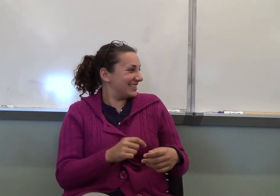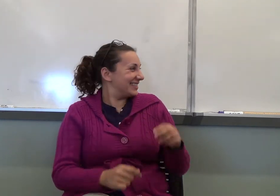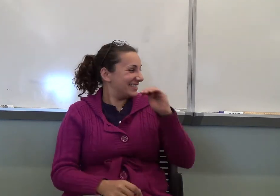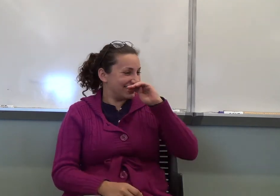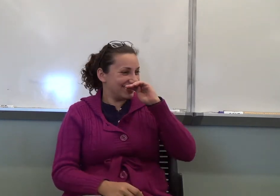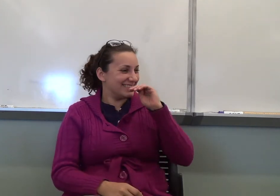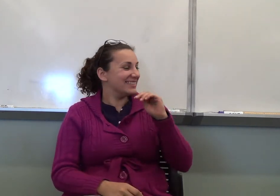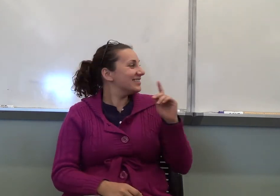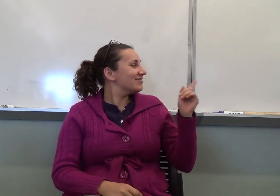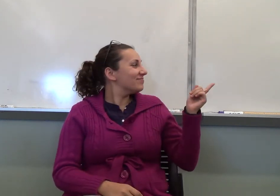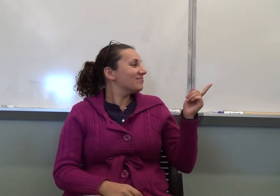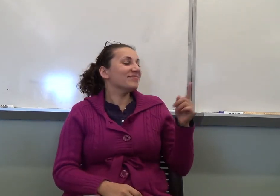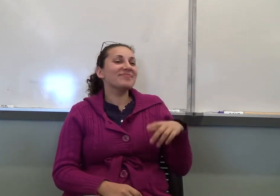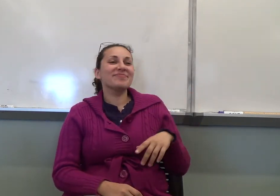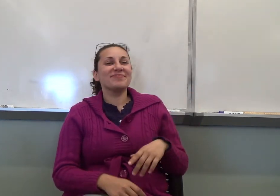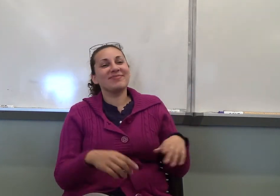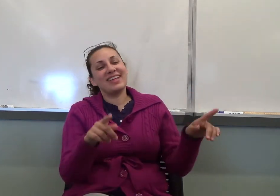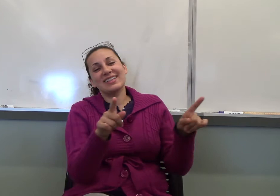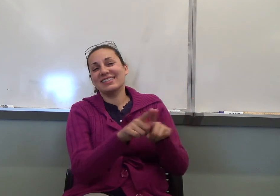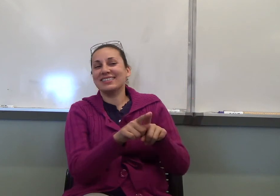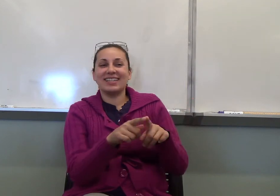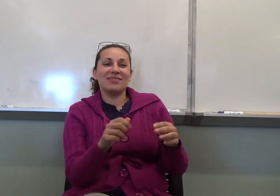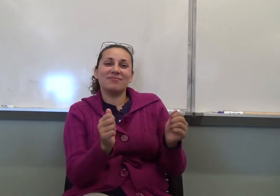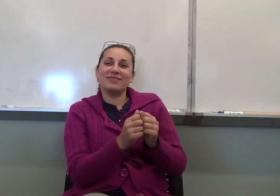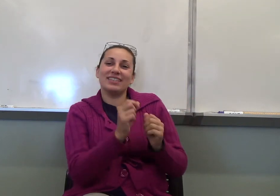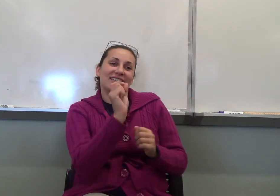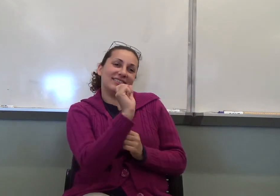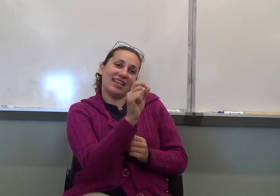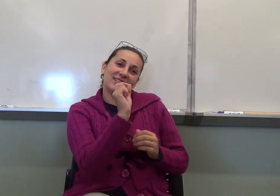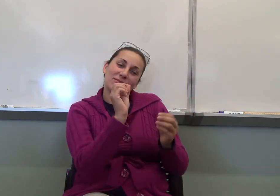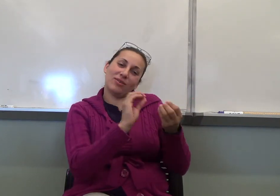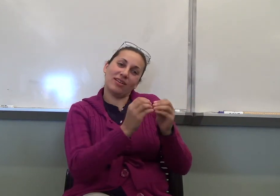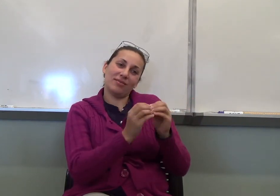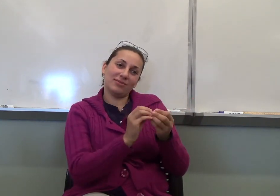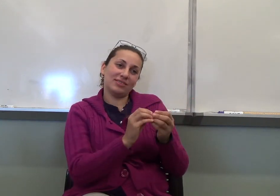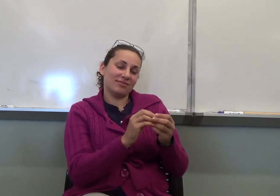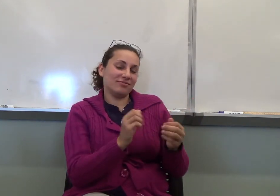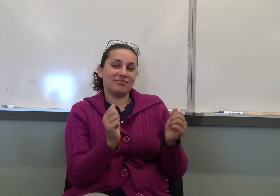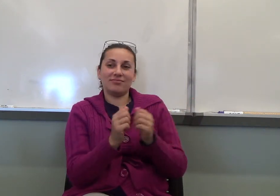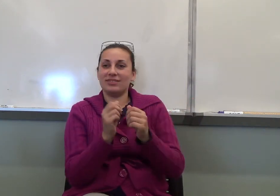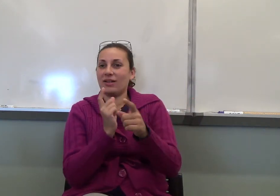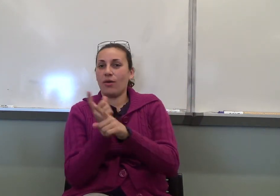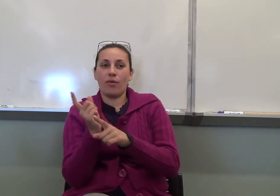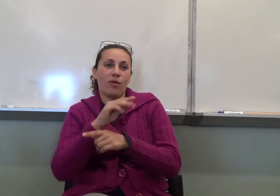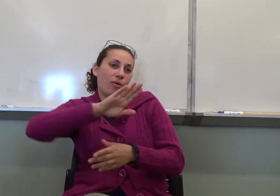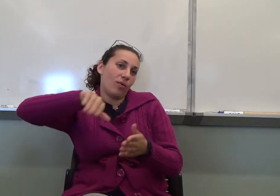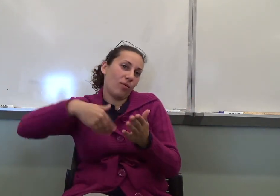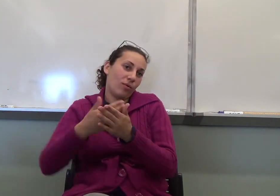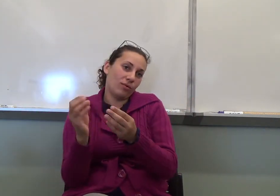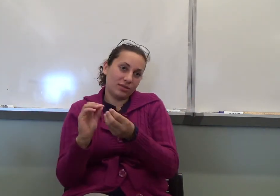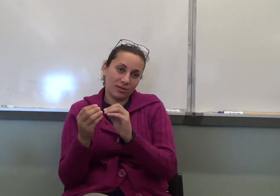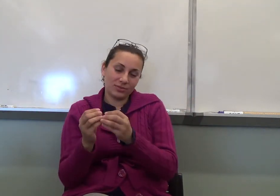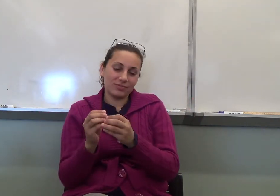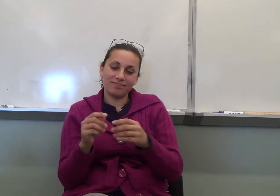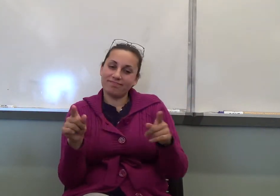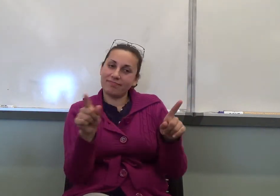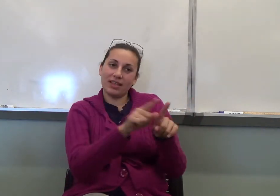thing happens with decimal numbers as it does with regular whole numbers. No difference at all. All right, same signs, add the two